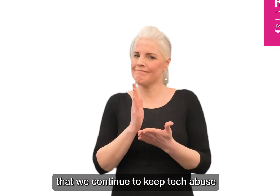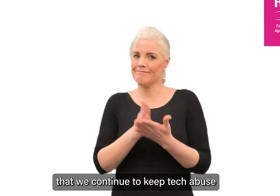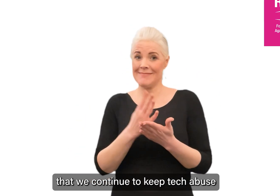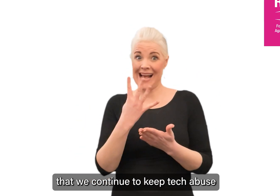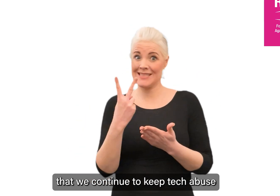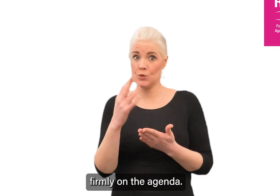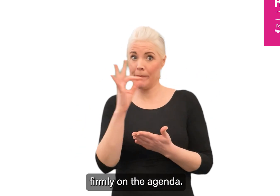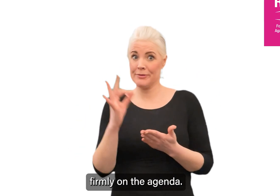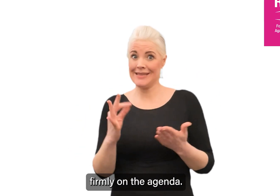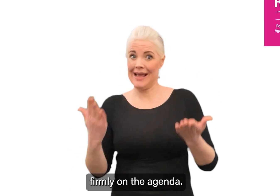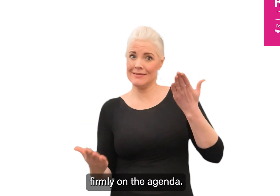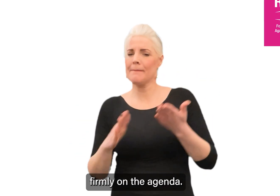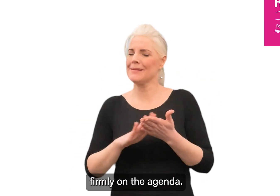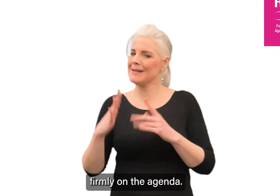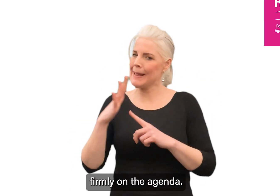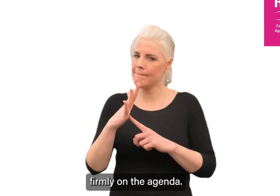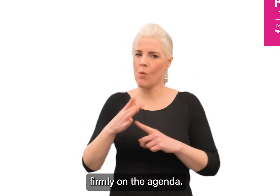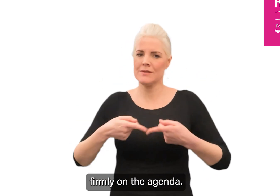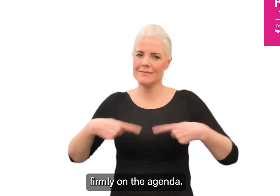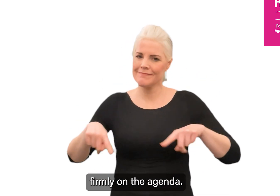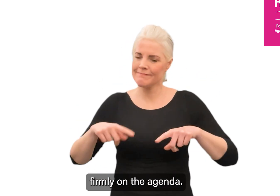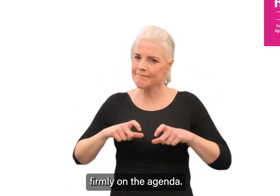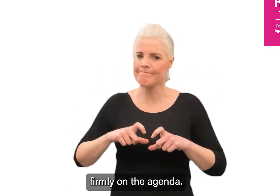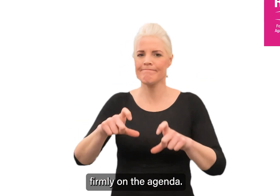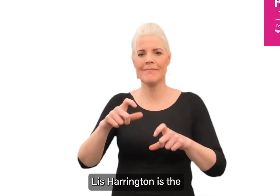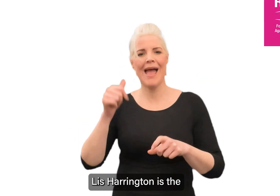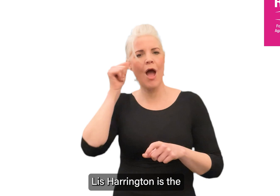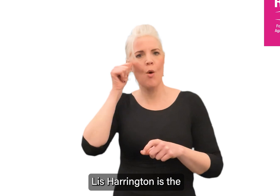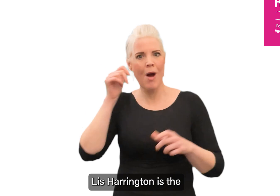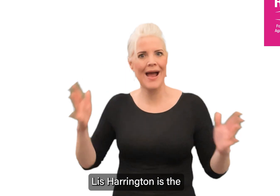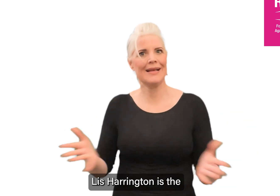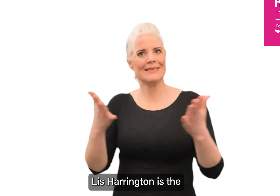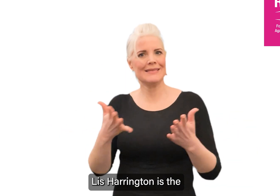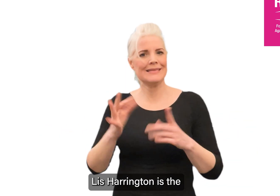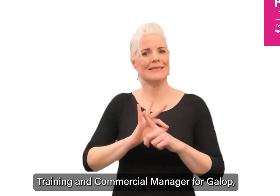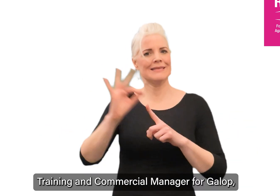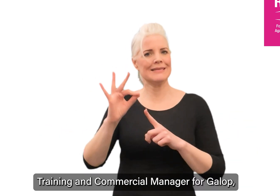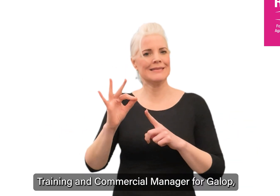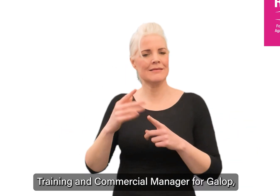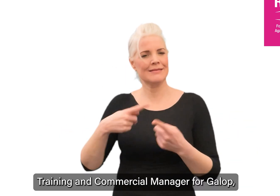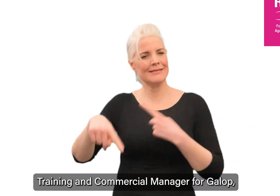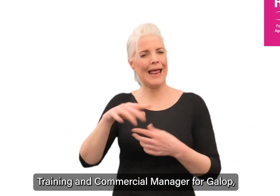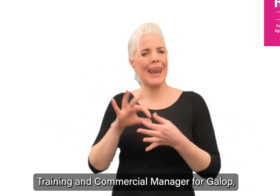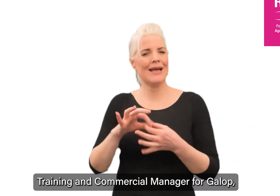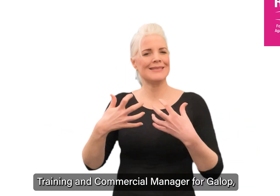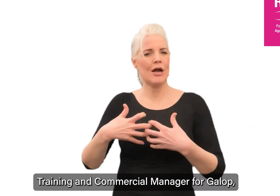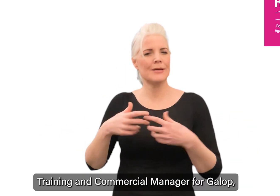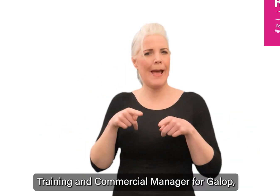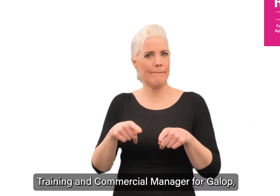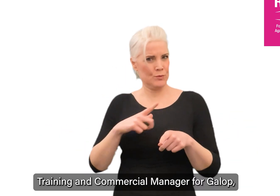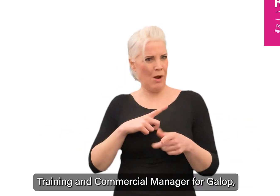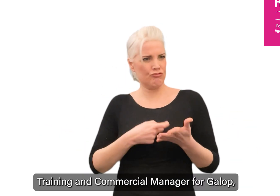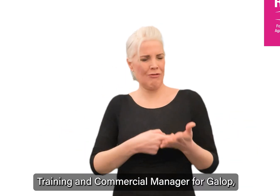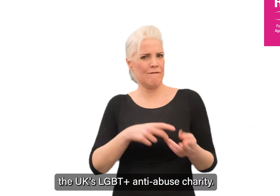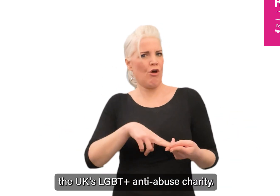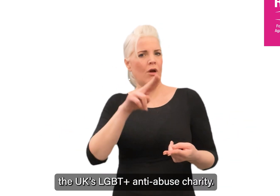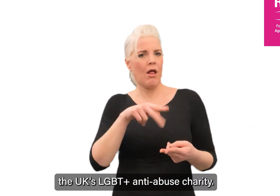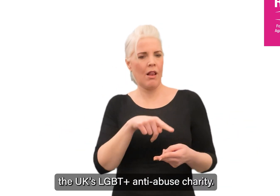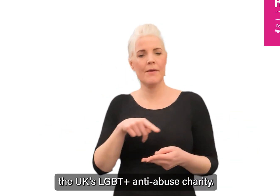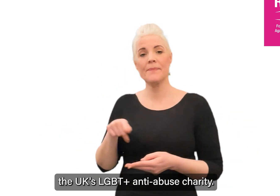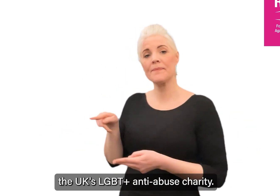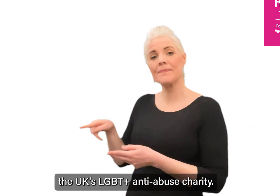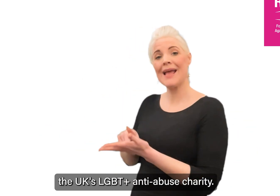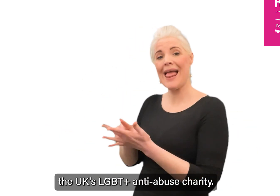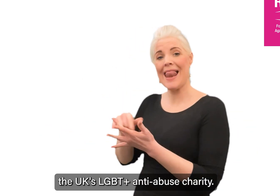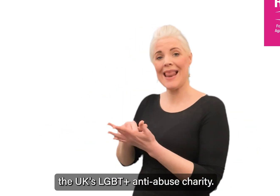to keep tech abuse firmly on the agenda. Lise Harrington is the Training and Commercial Manager for Galop, the